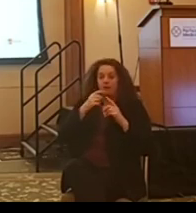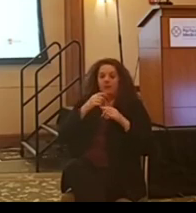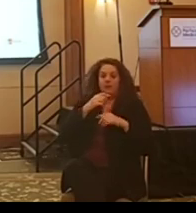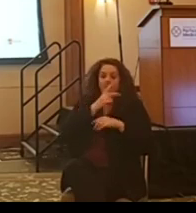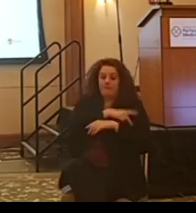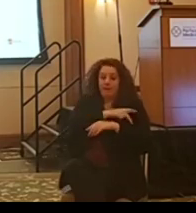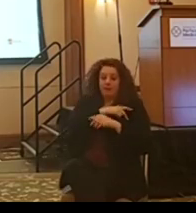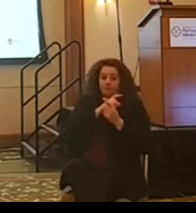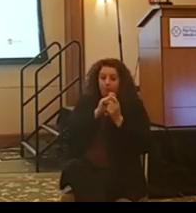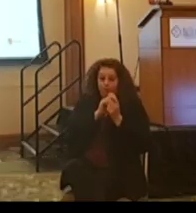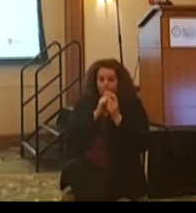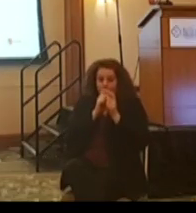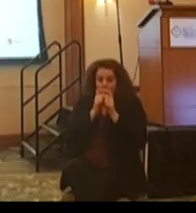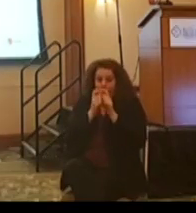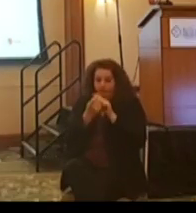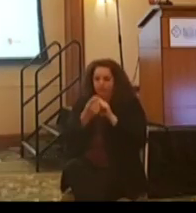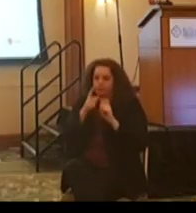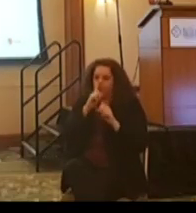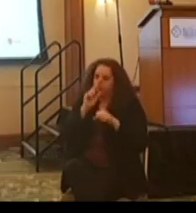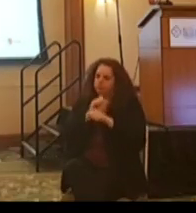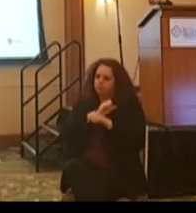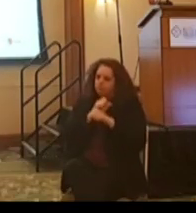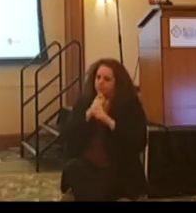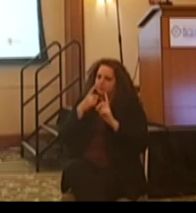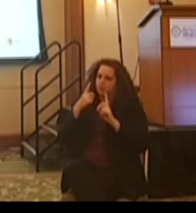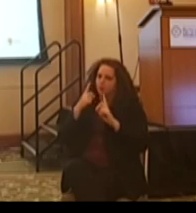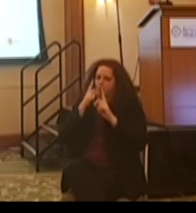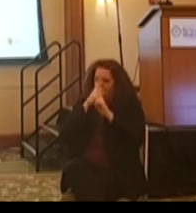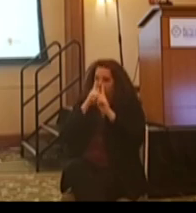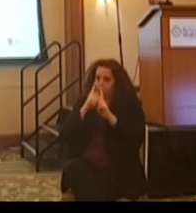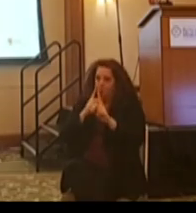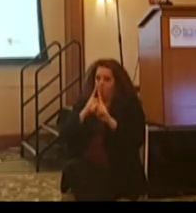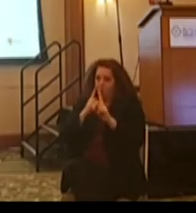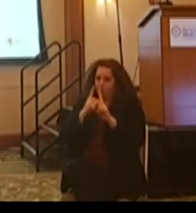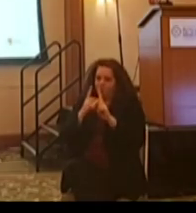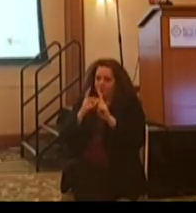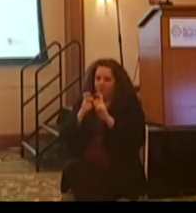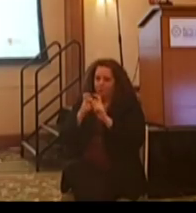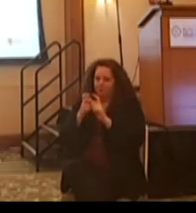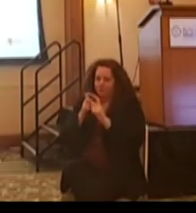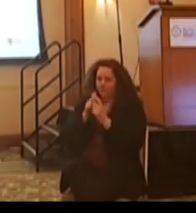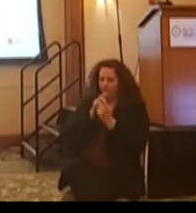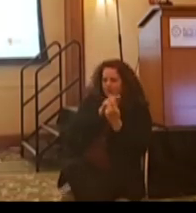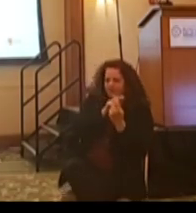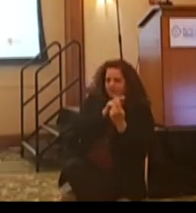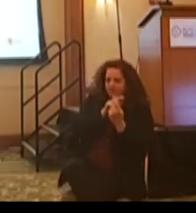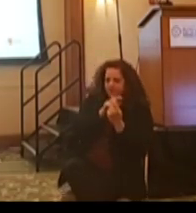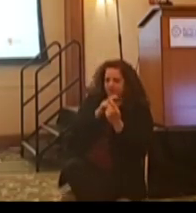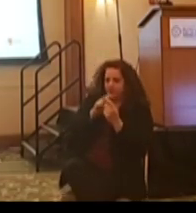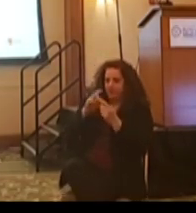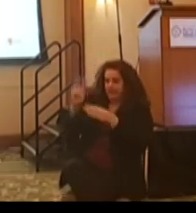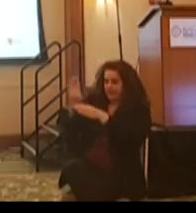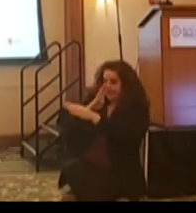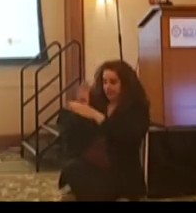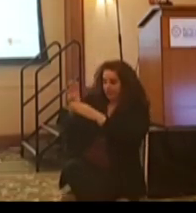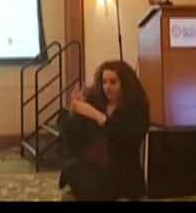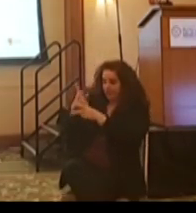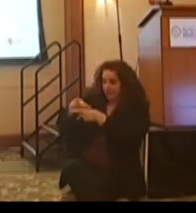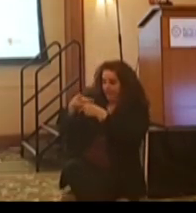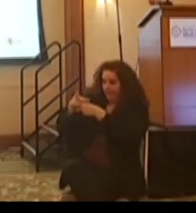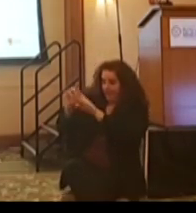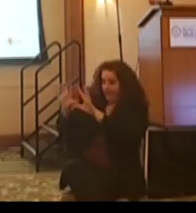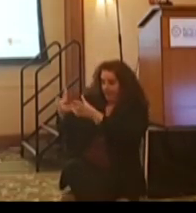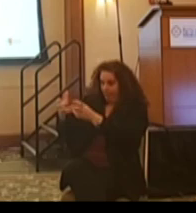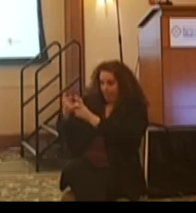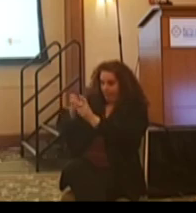and shift the movement and the focus away from an industrial healthcare and towards care for chronic patient care.